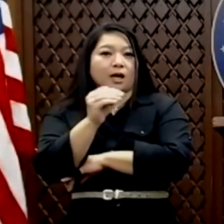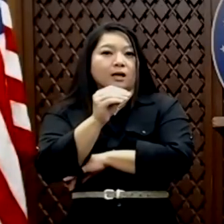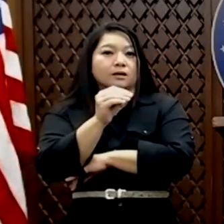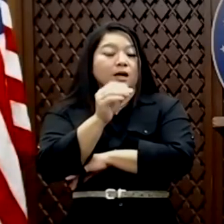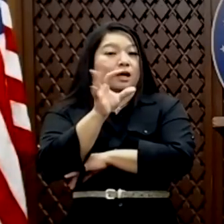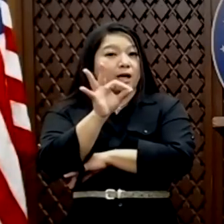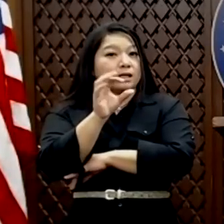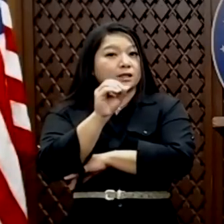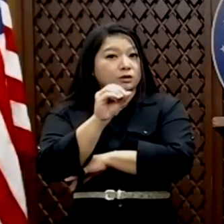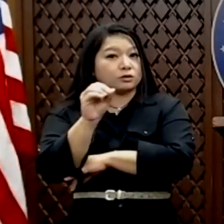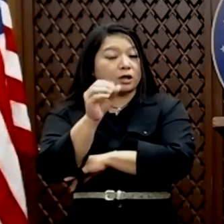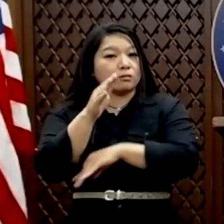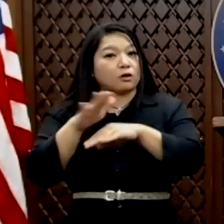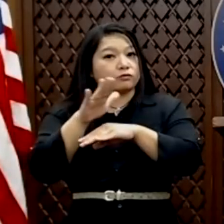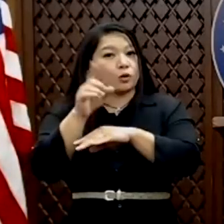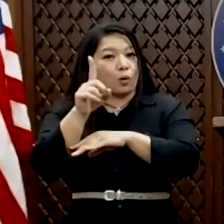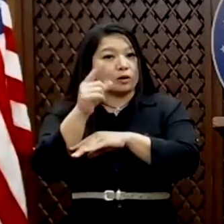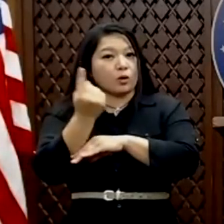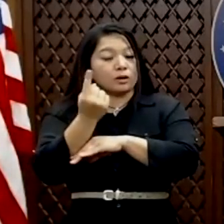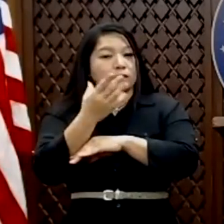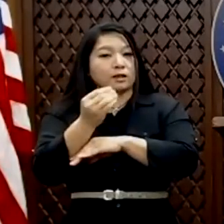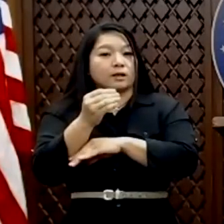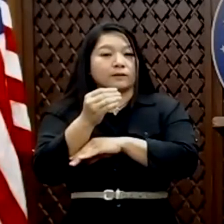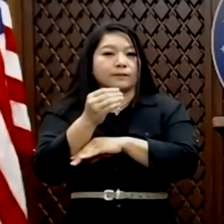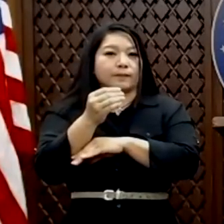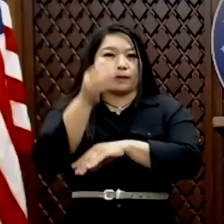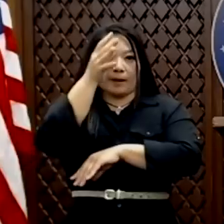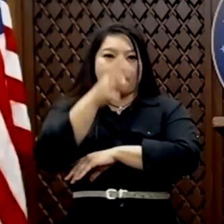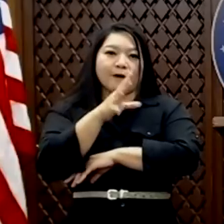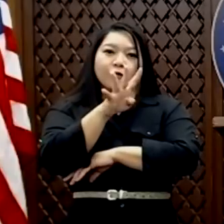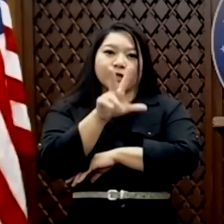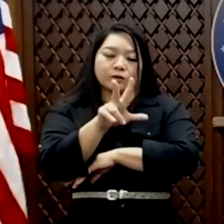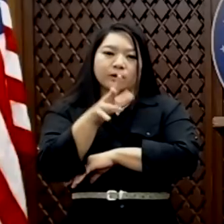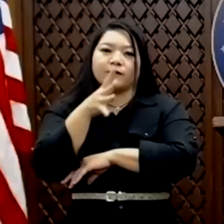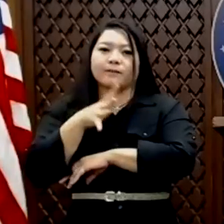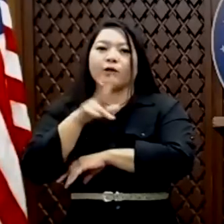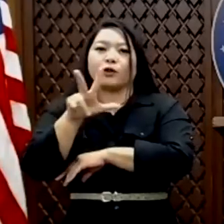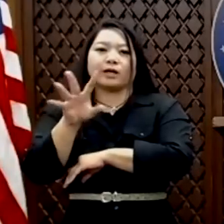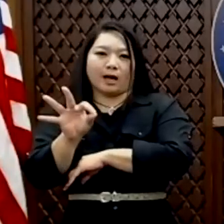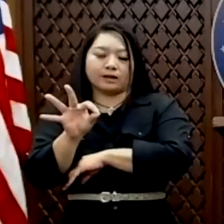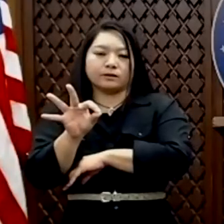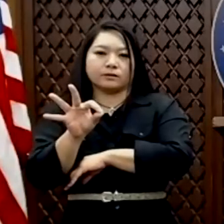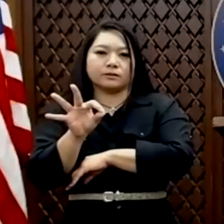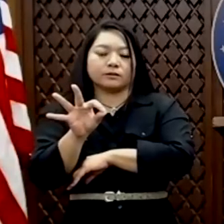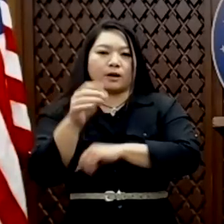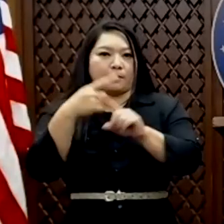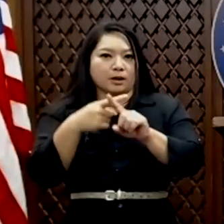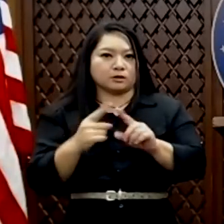and above, 1. The gender, male 43, female 39. In regards to